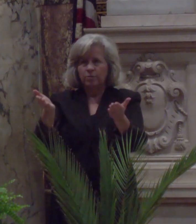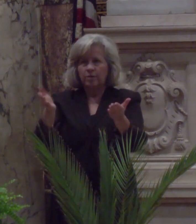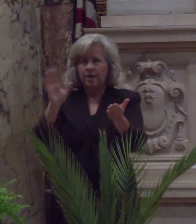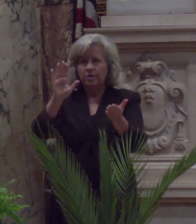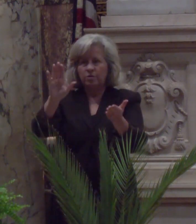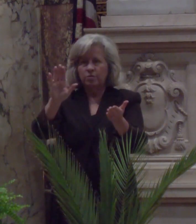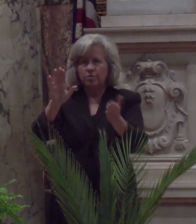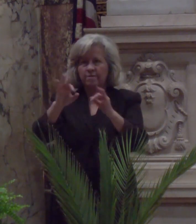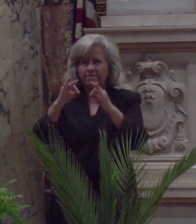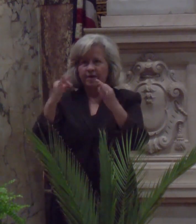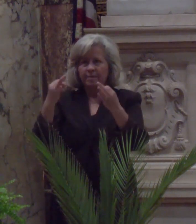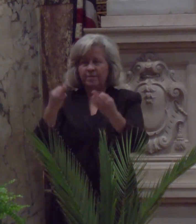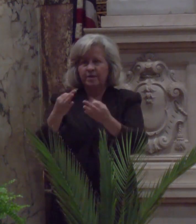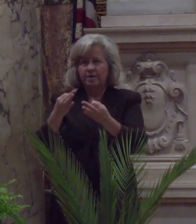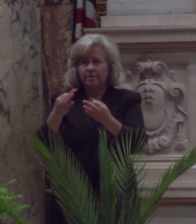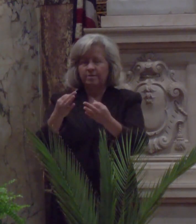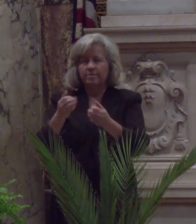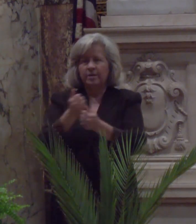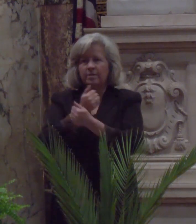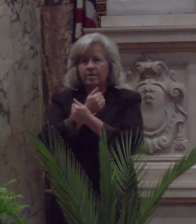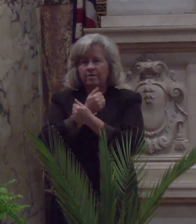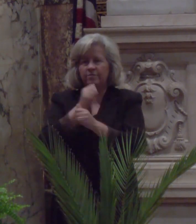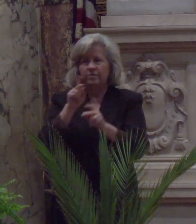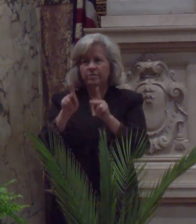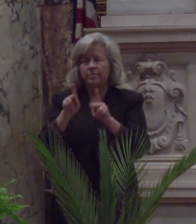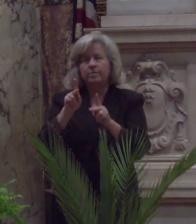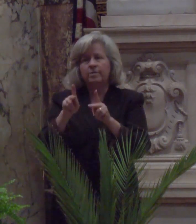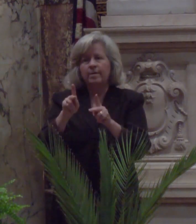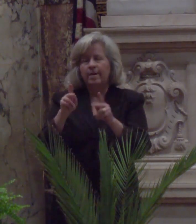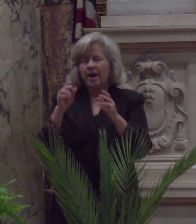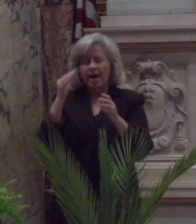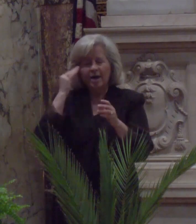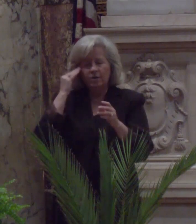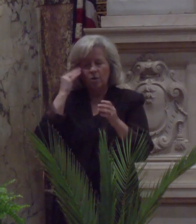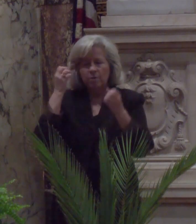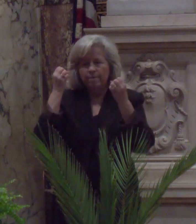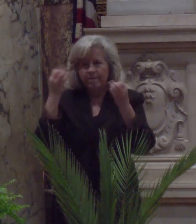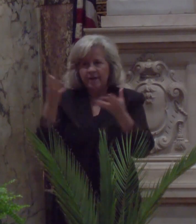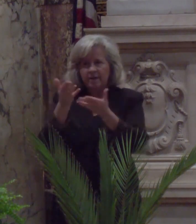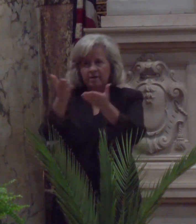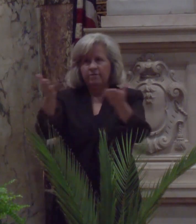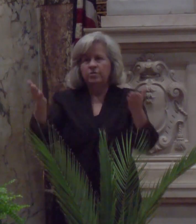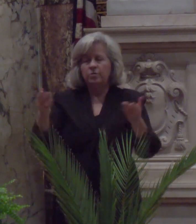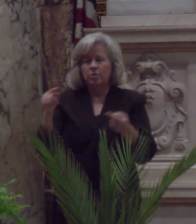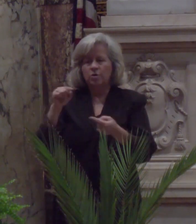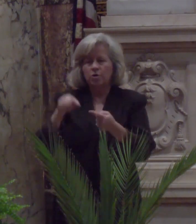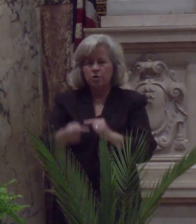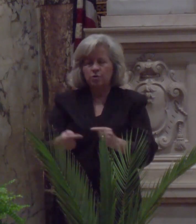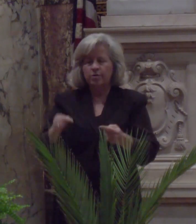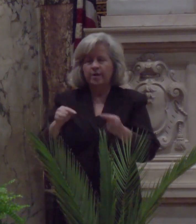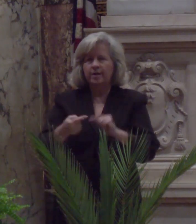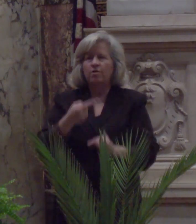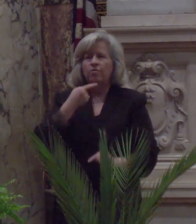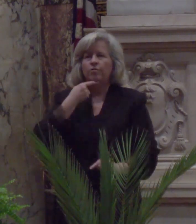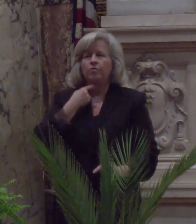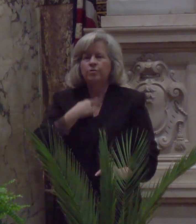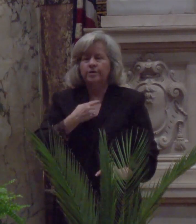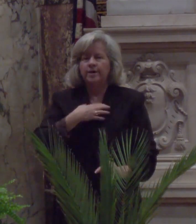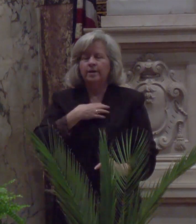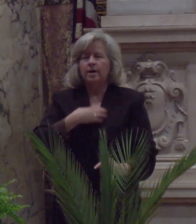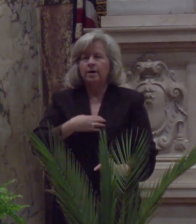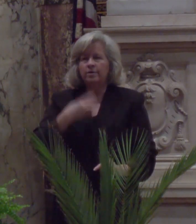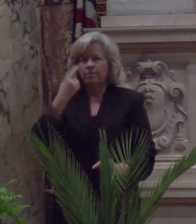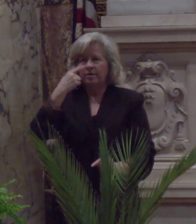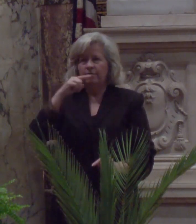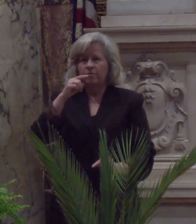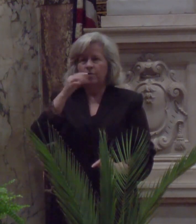and your loved ones. And I know that so many of you are hurting right now and thirsting and hungering for the